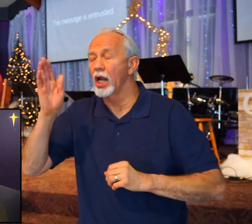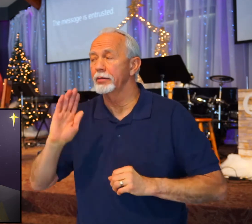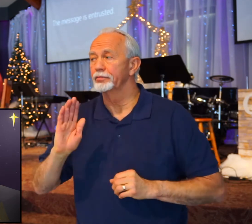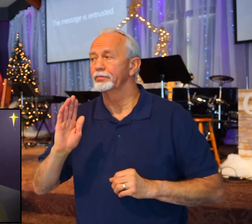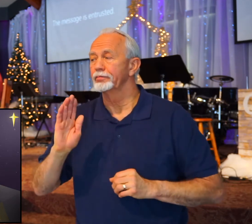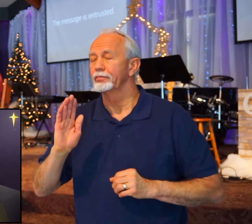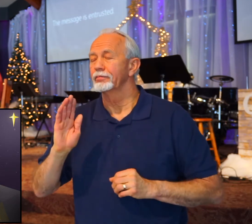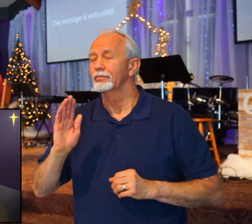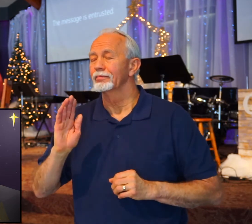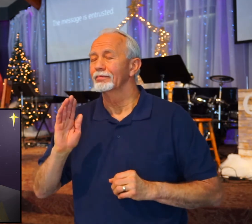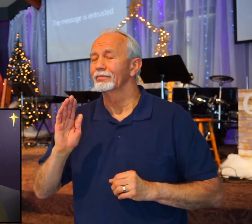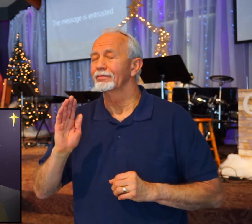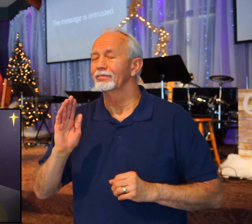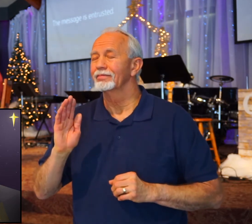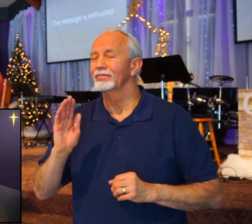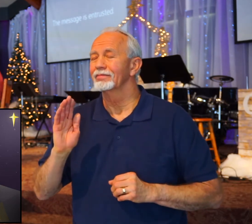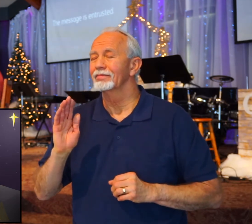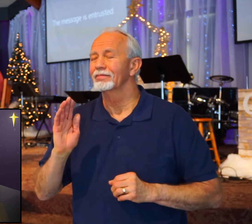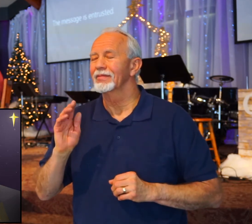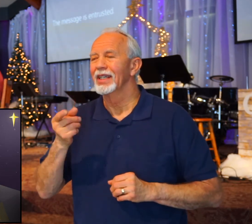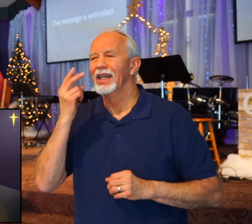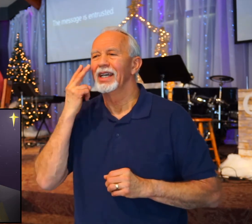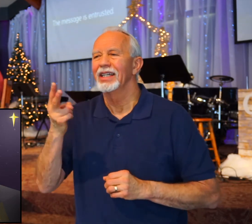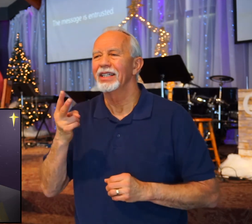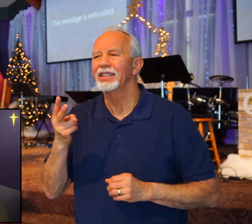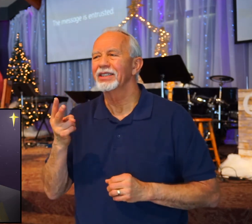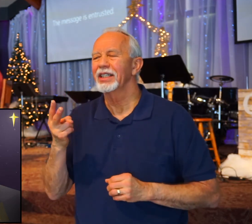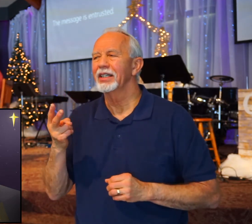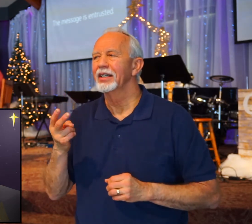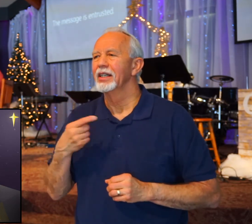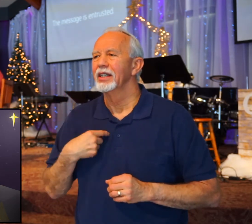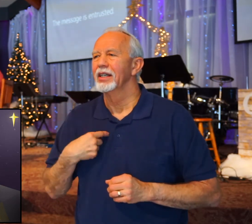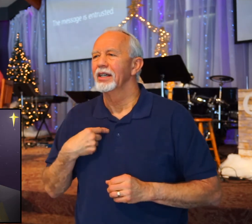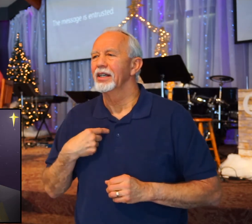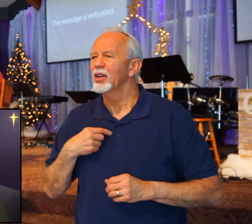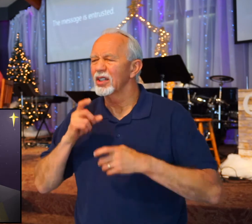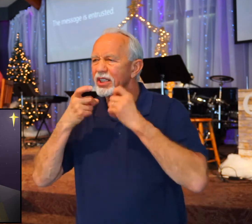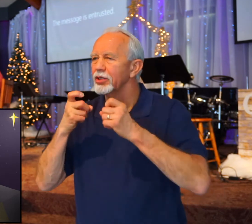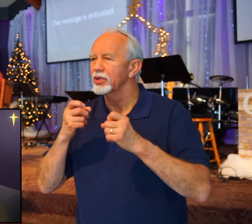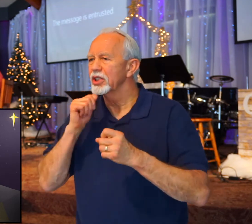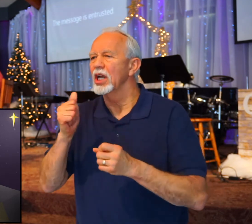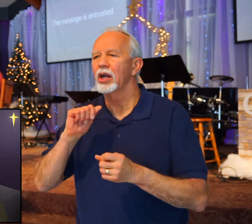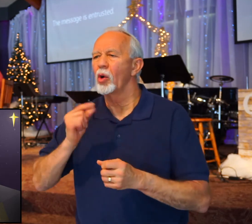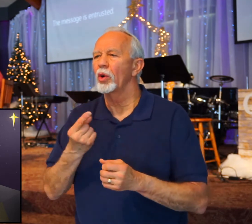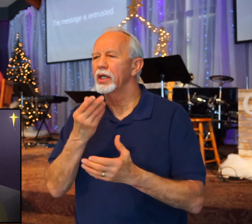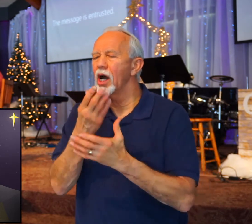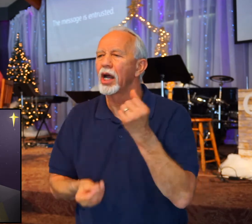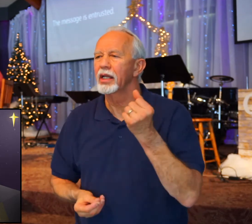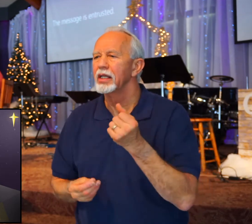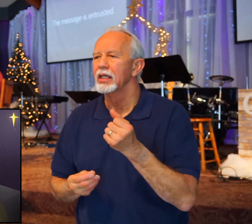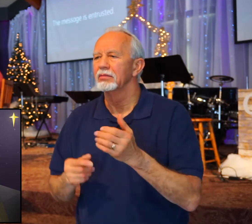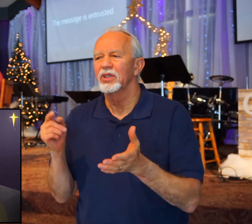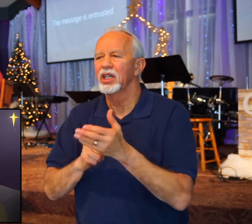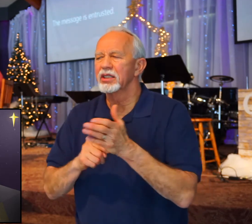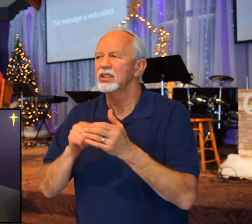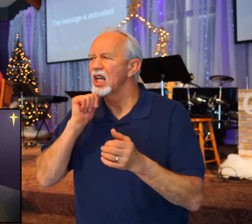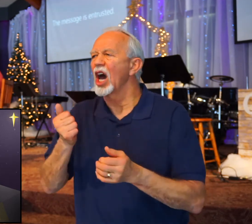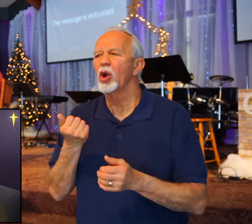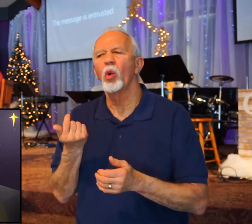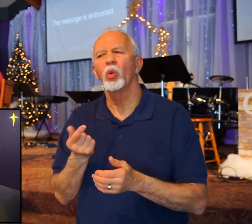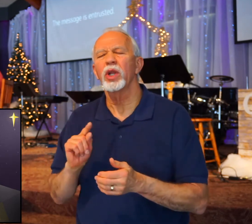God. You see, the slate isn't just wiped clean. The debt hasn't just been